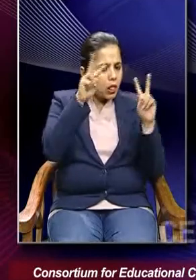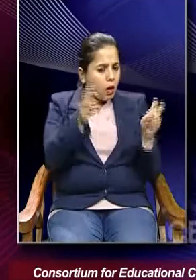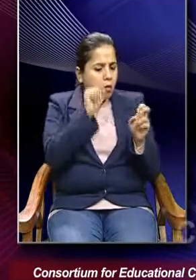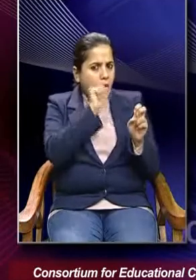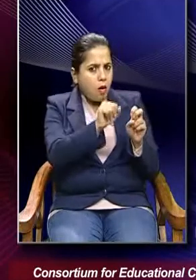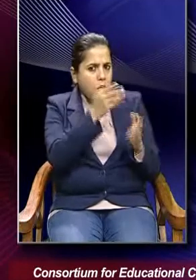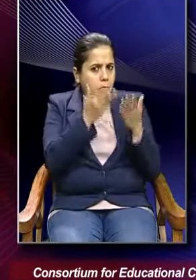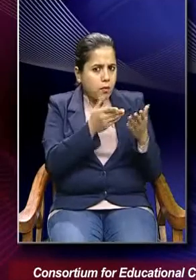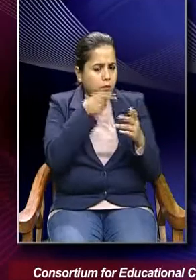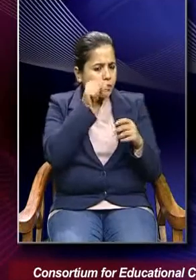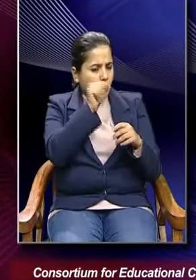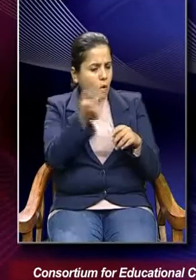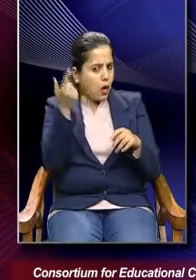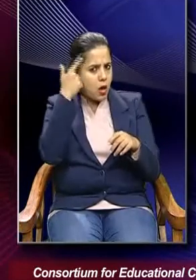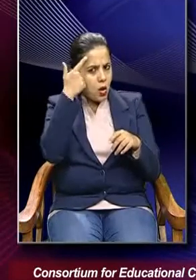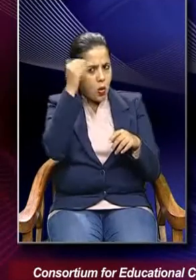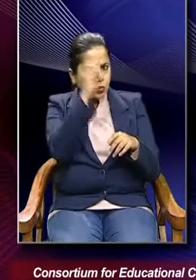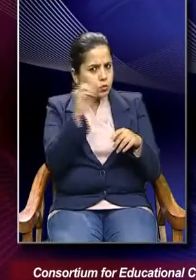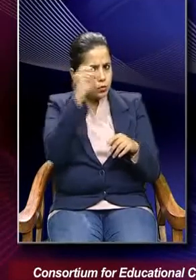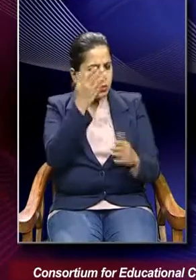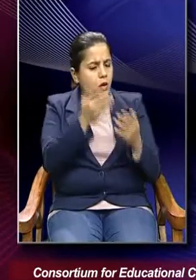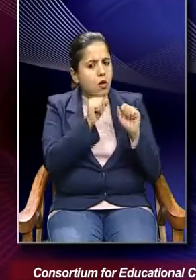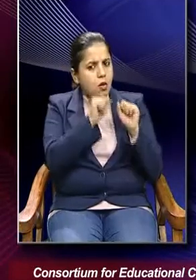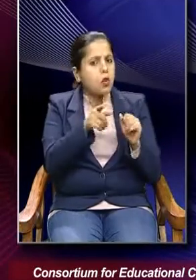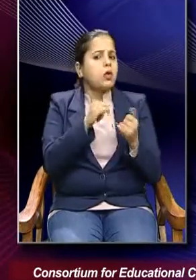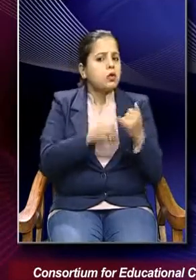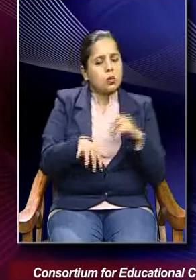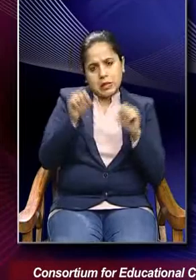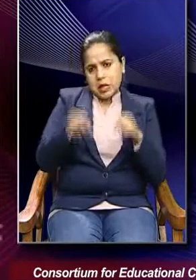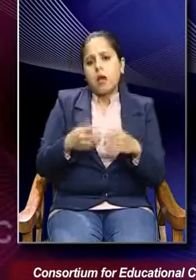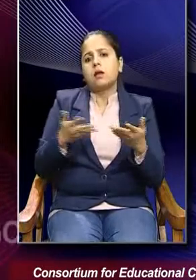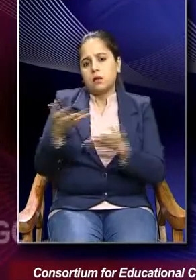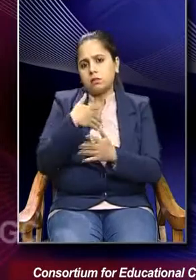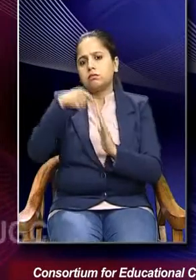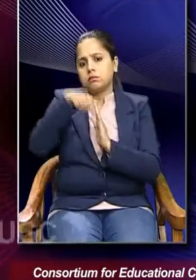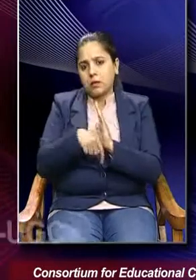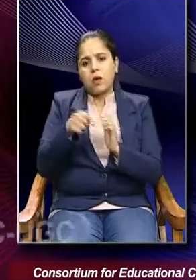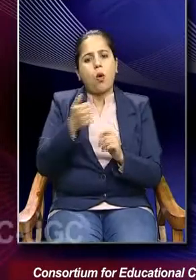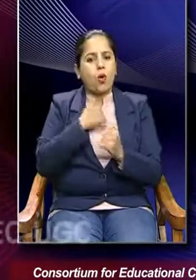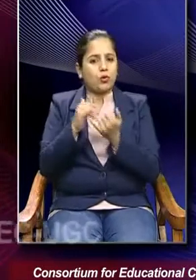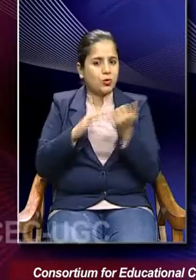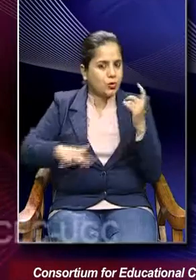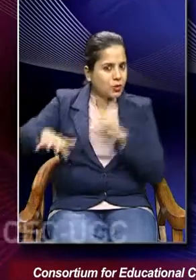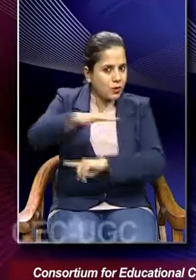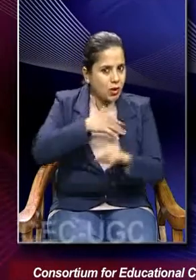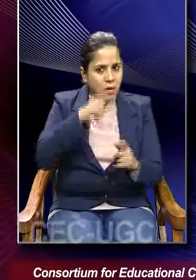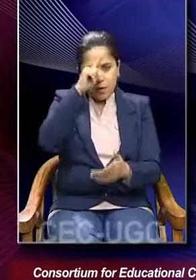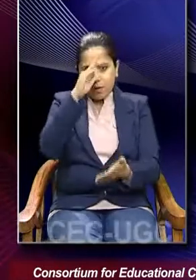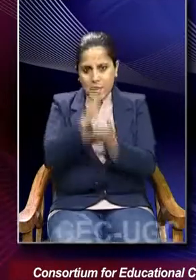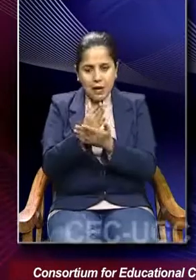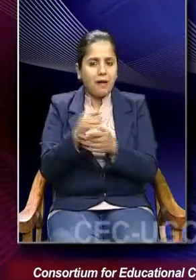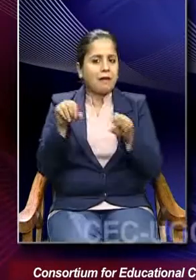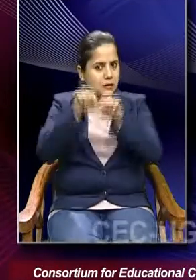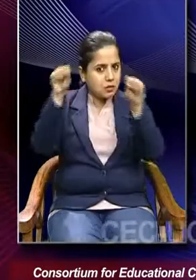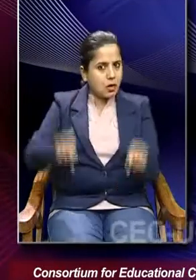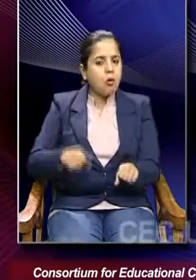That is objectivity possible in sociology, because we are studying our own society, our own belief system, our